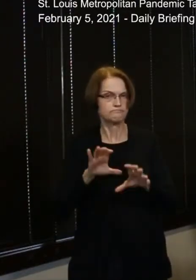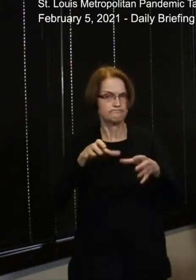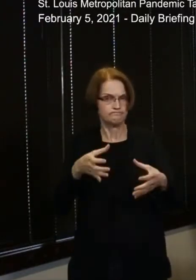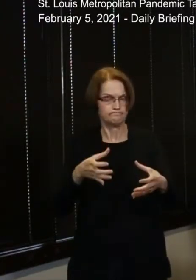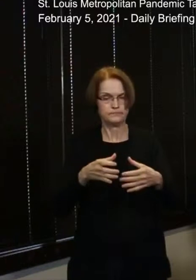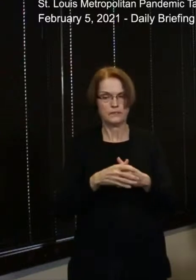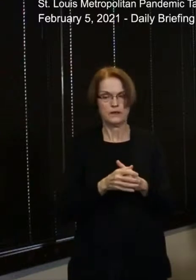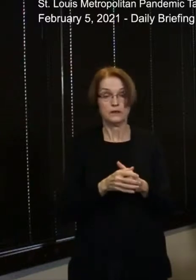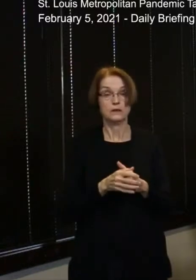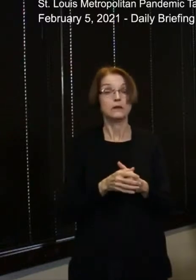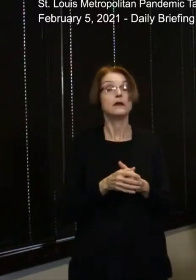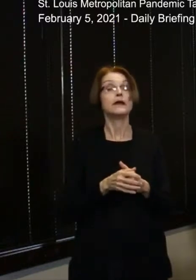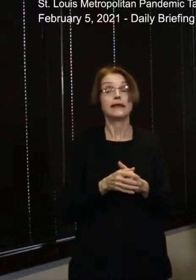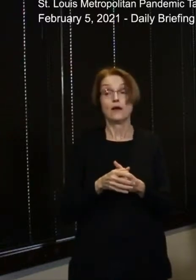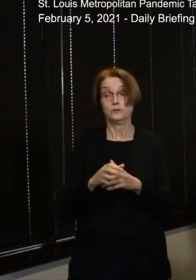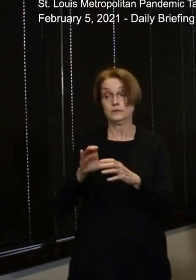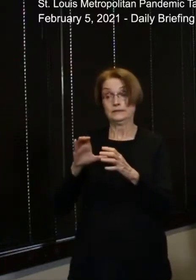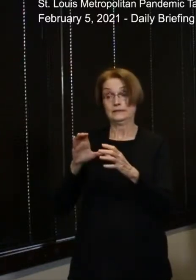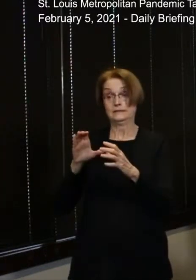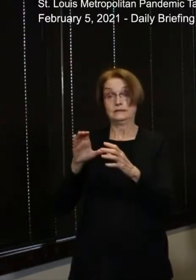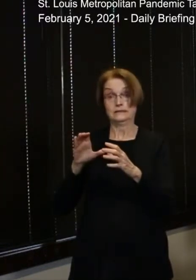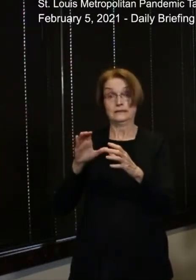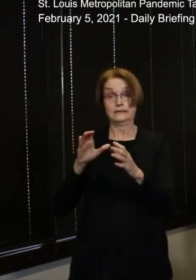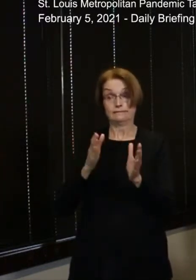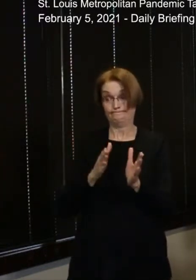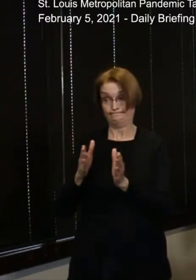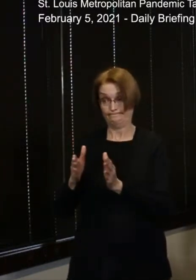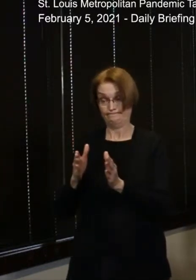we get down to the phase